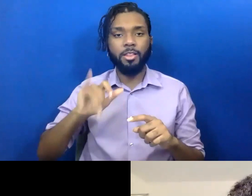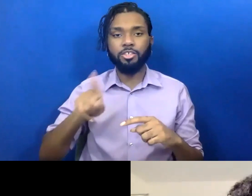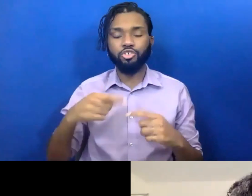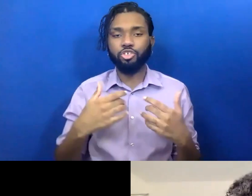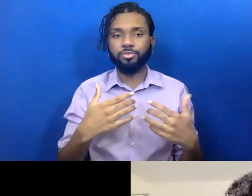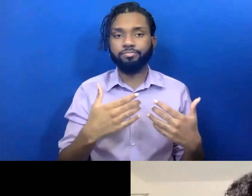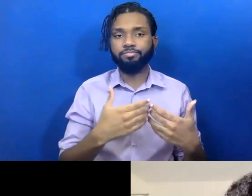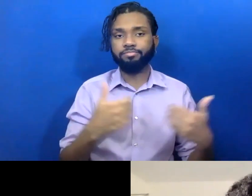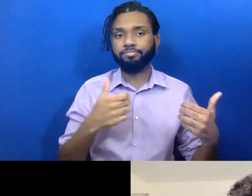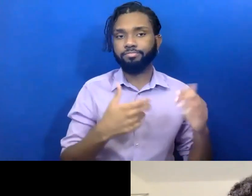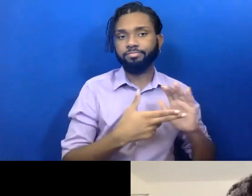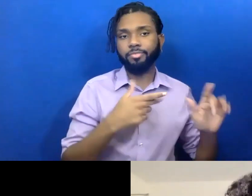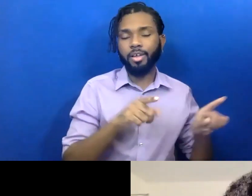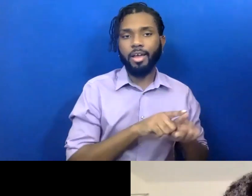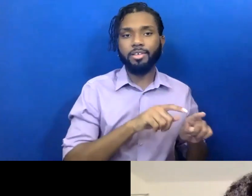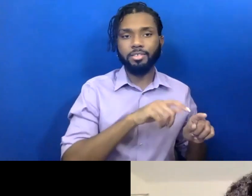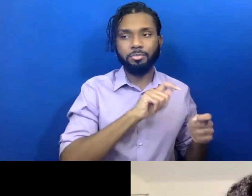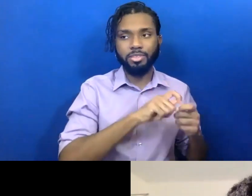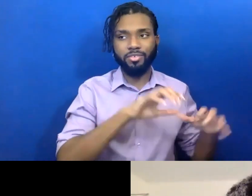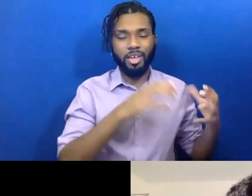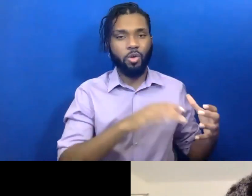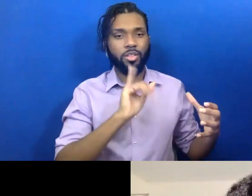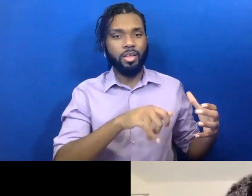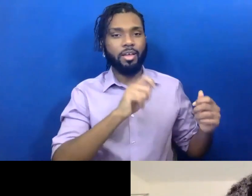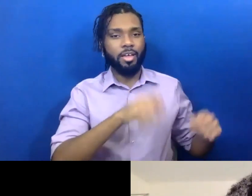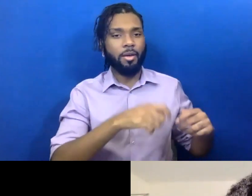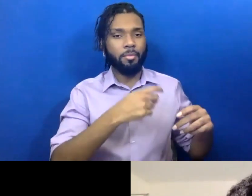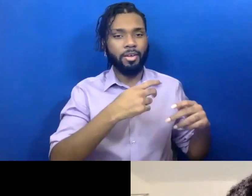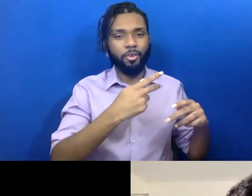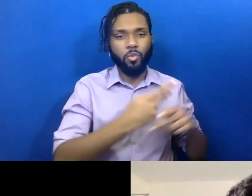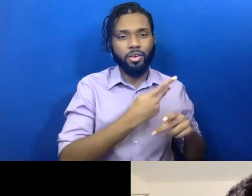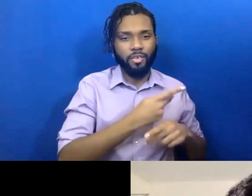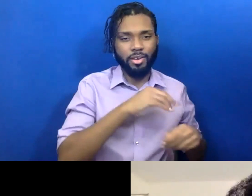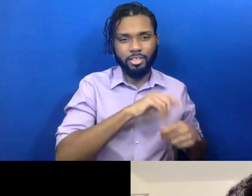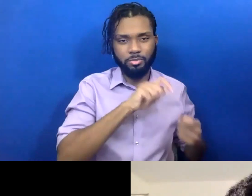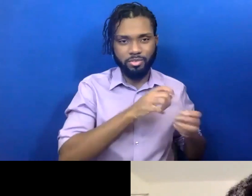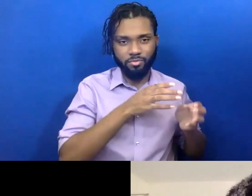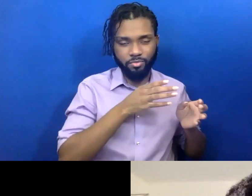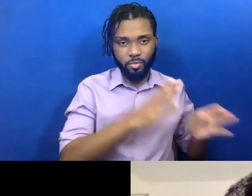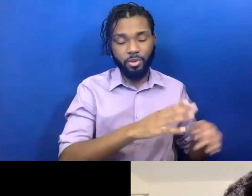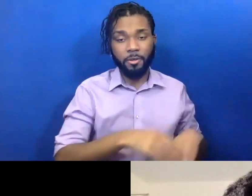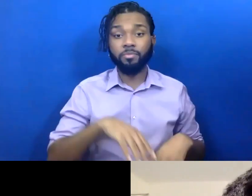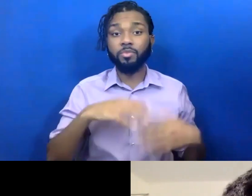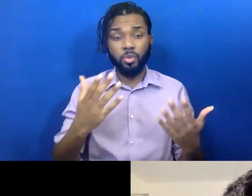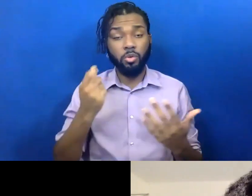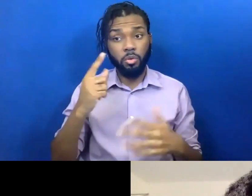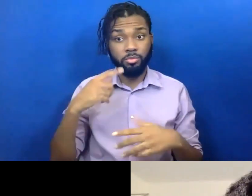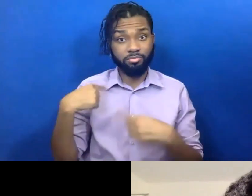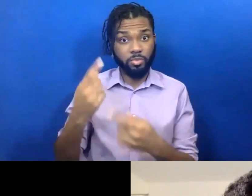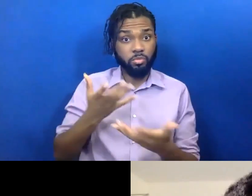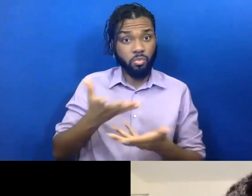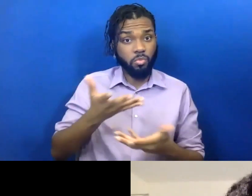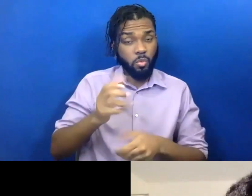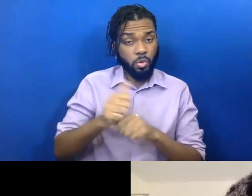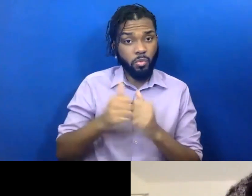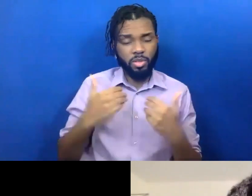static category that can be quantified in certain ways. And so For me, I think working with young people has really helped me.